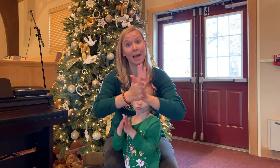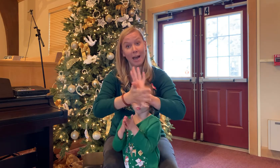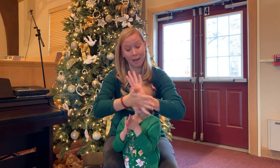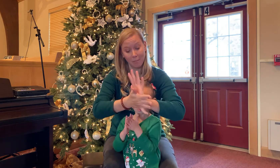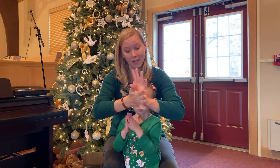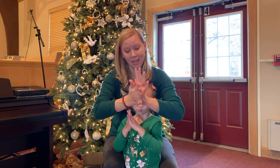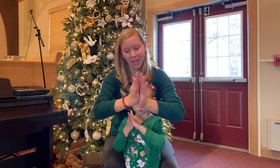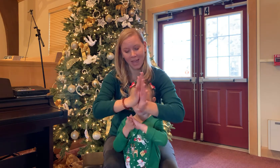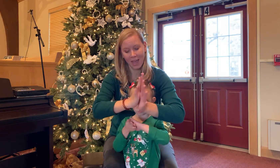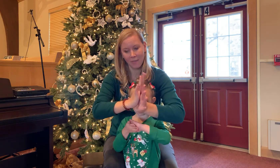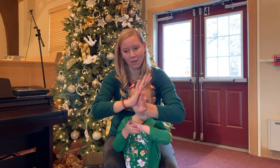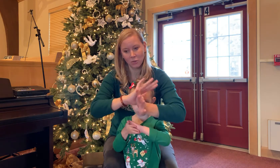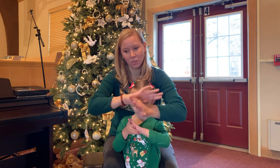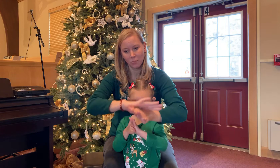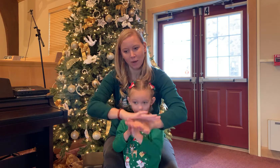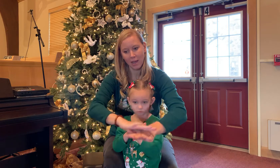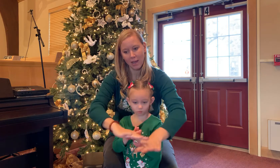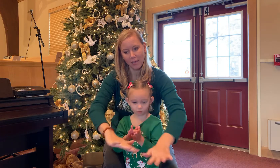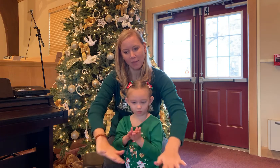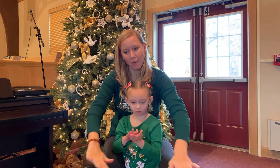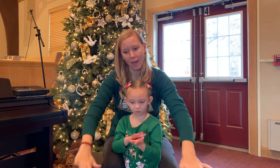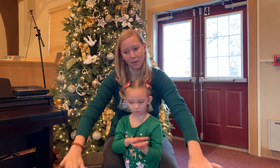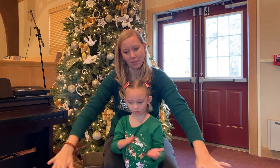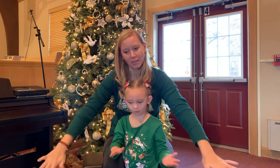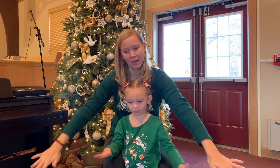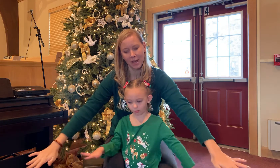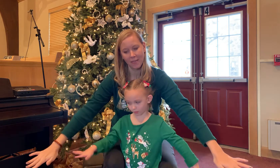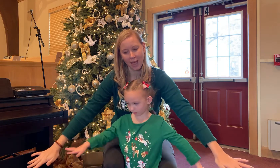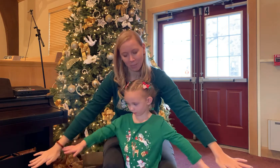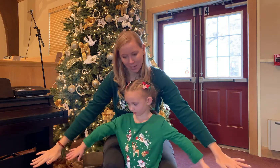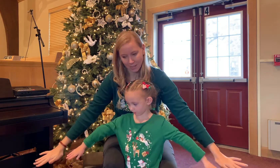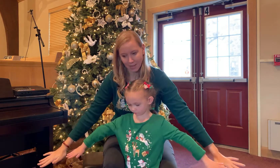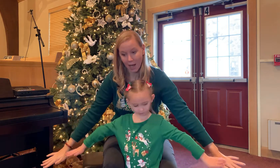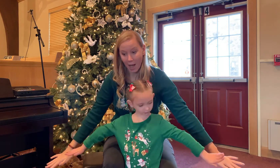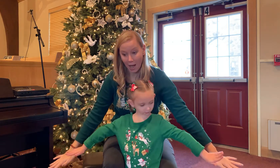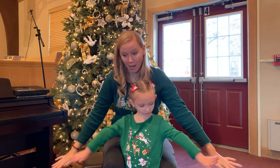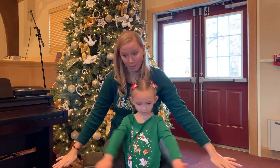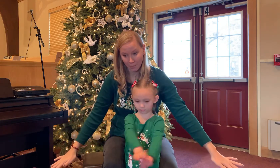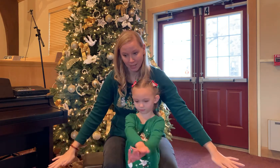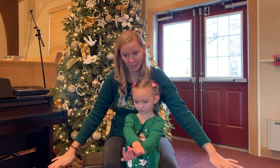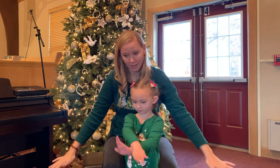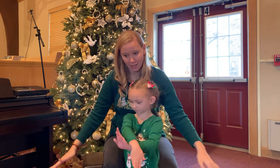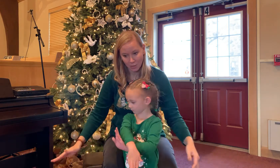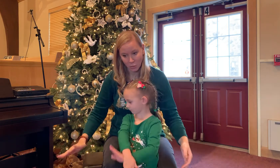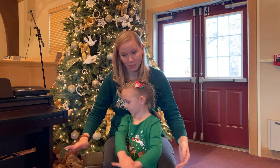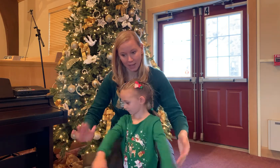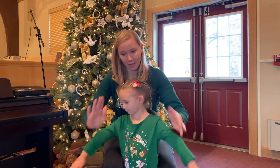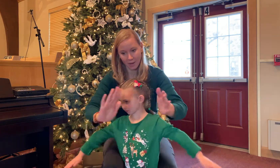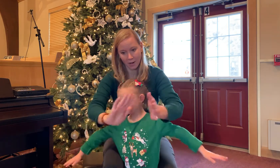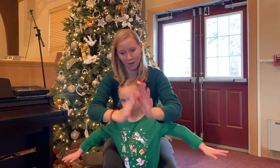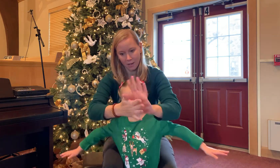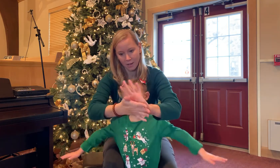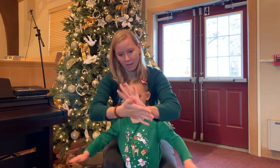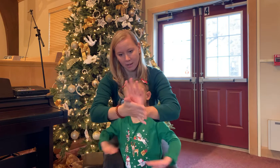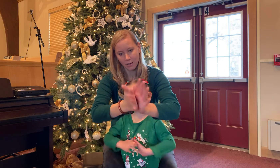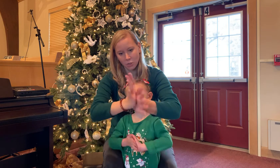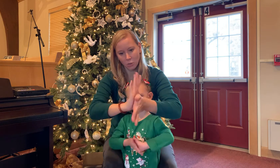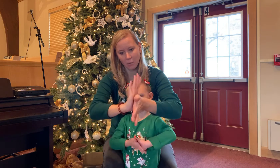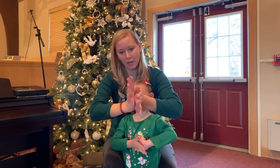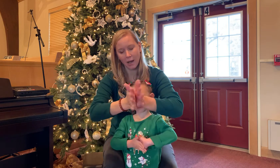become, and then you spread them out, and that means calm. So together, to